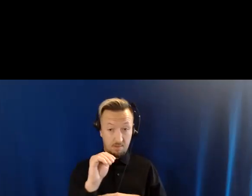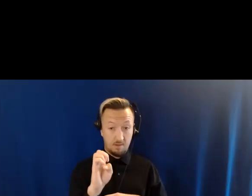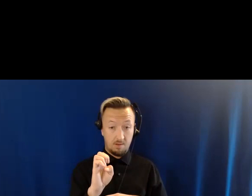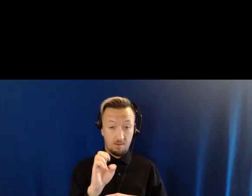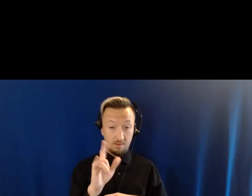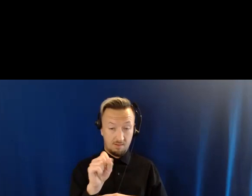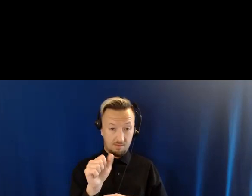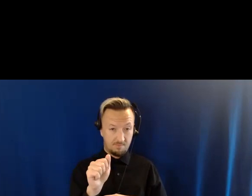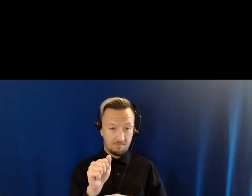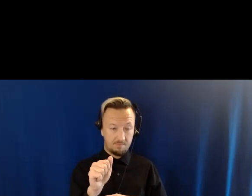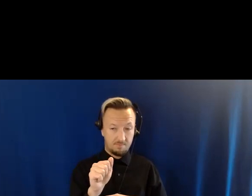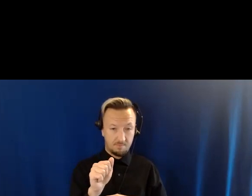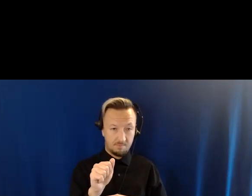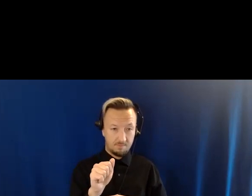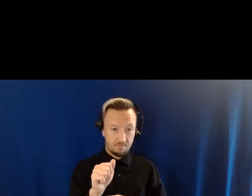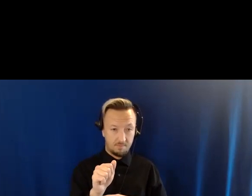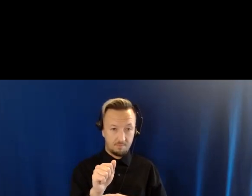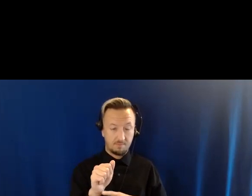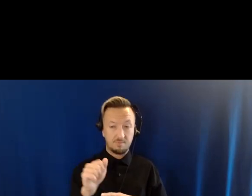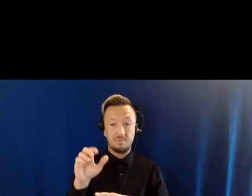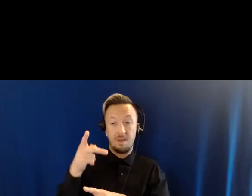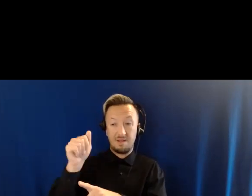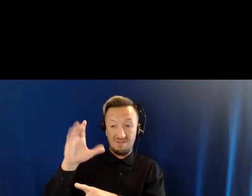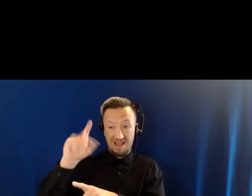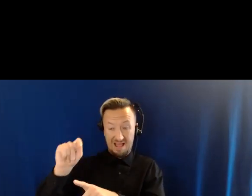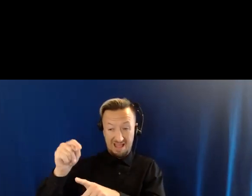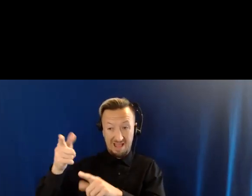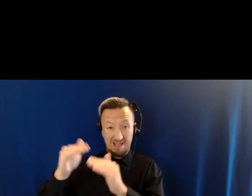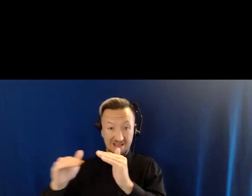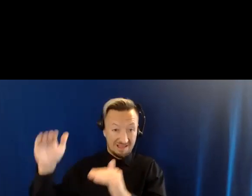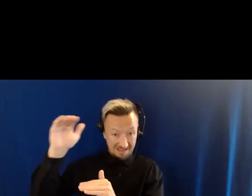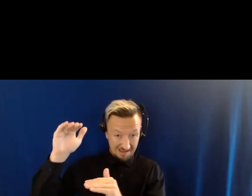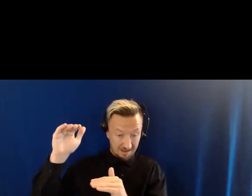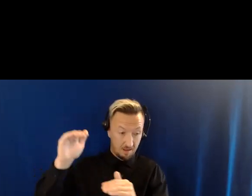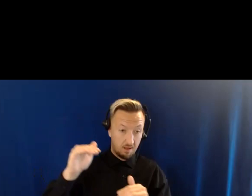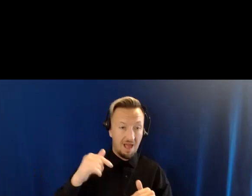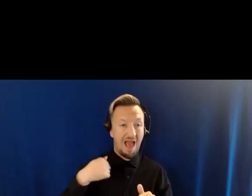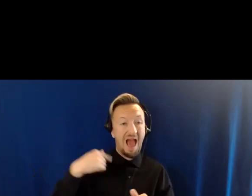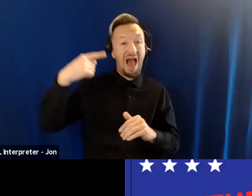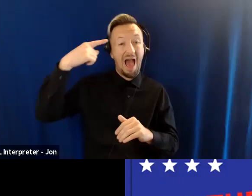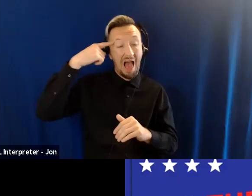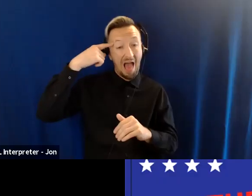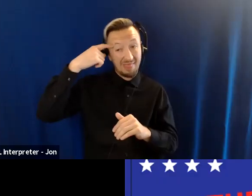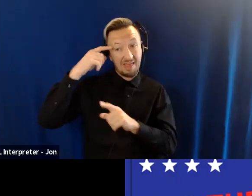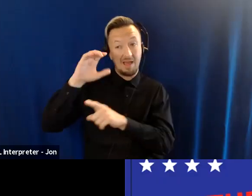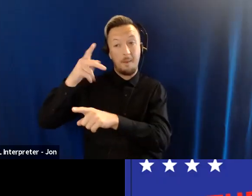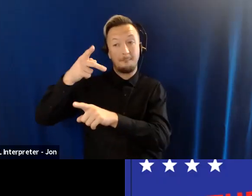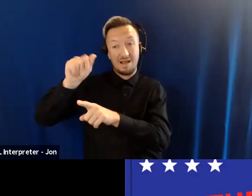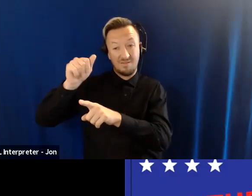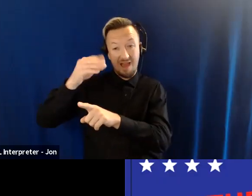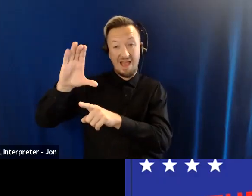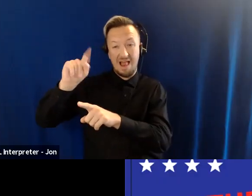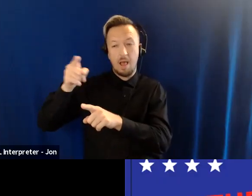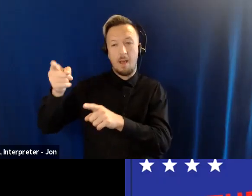that disproportionately higher in Pennsylvania and Connecticut. I think that Connecticut and Pennsylvania are being slightly better about reporting it.